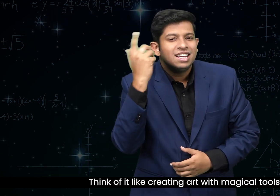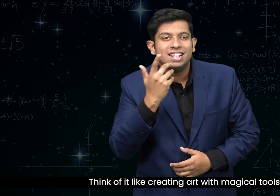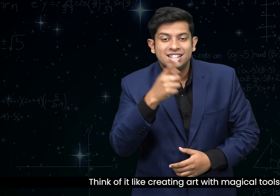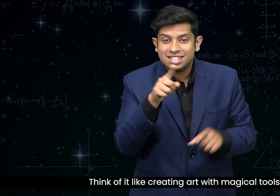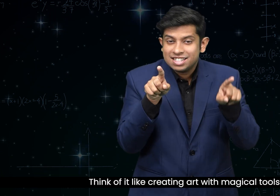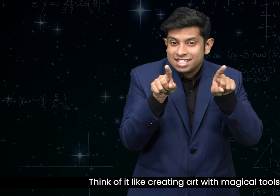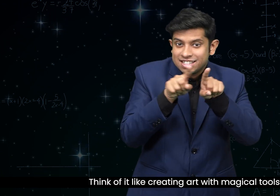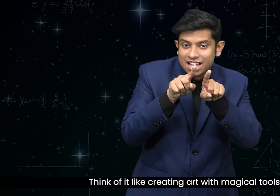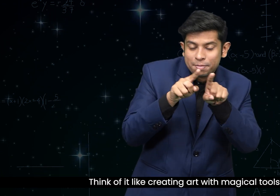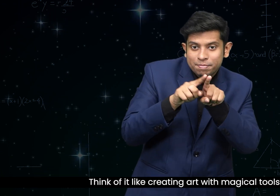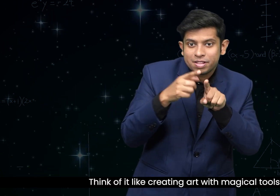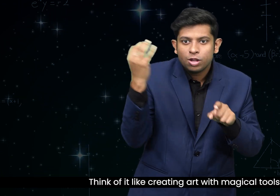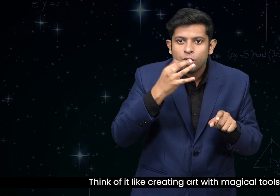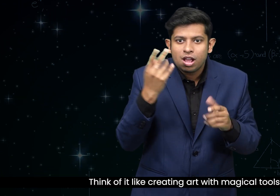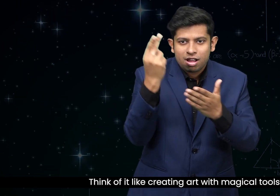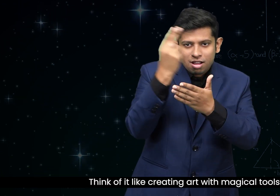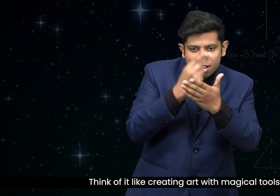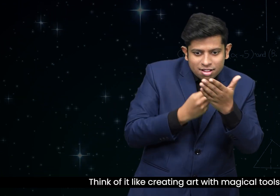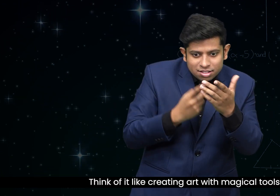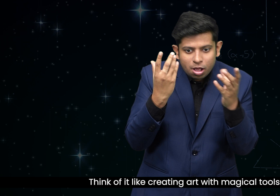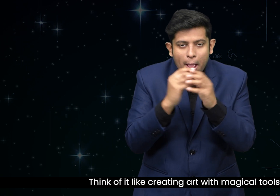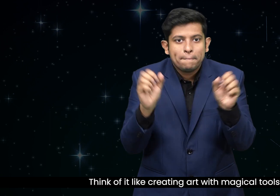Think of it like creating art with magical tools.